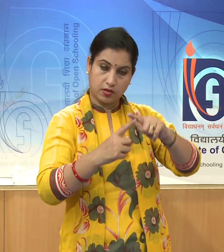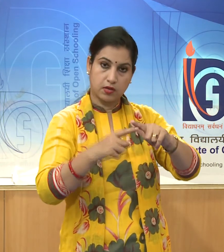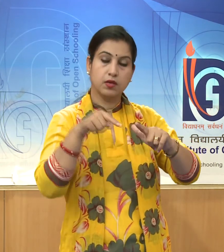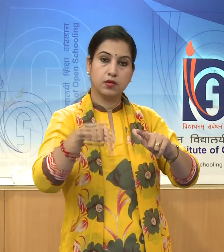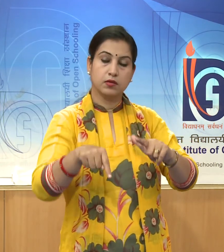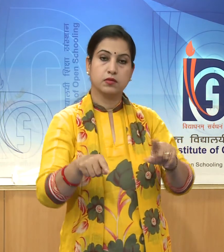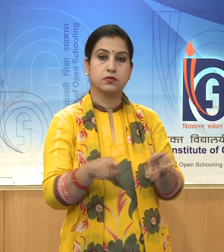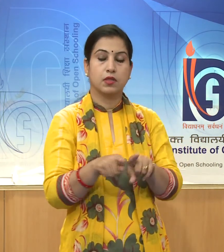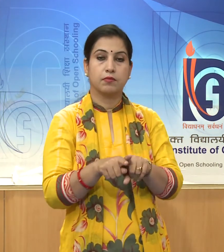Manet,